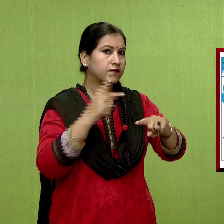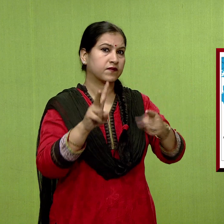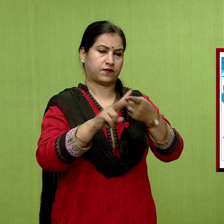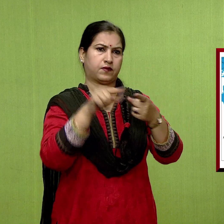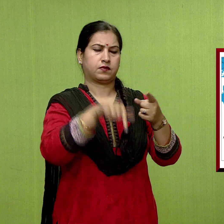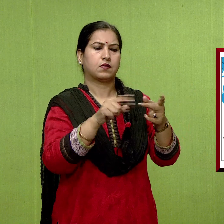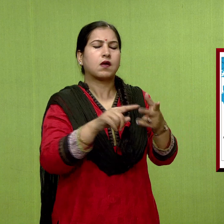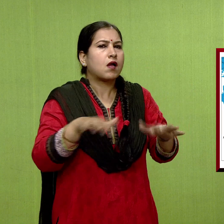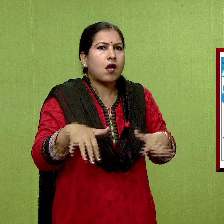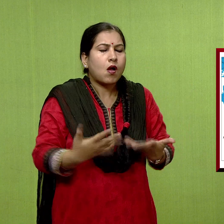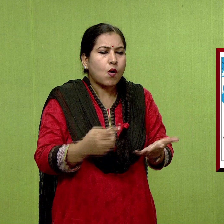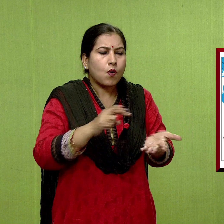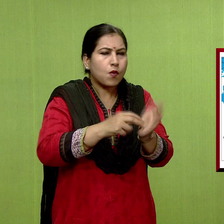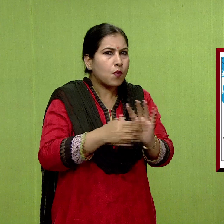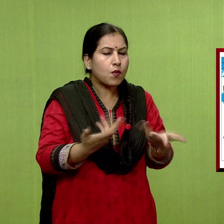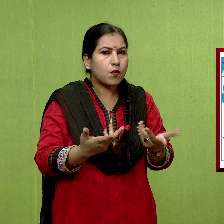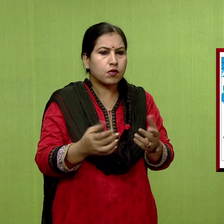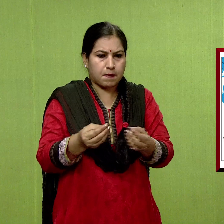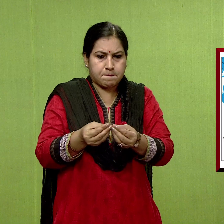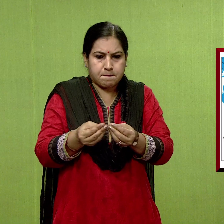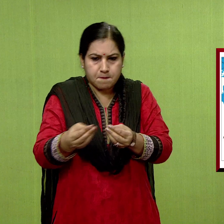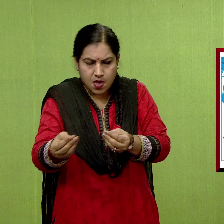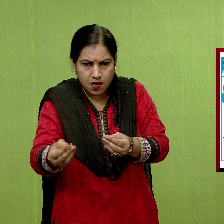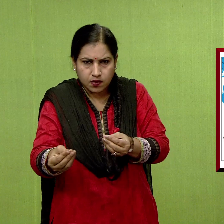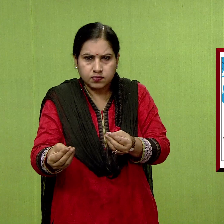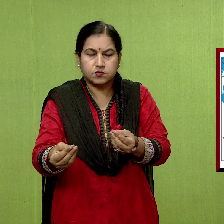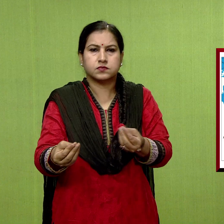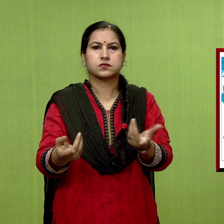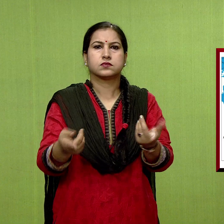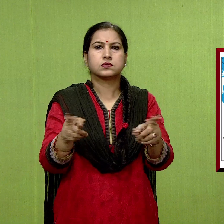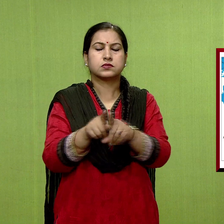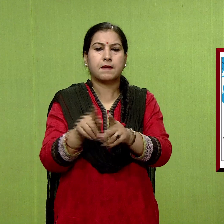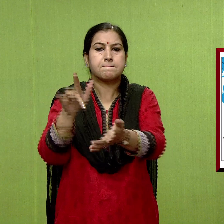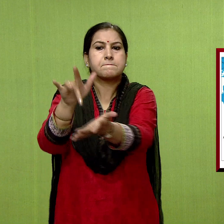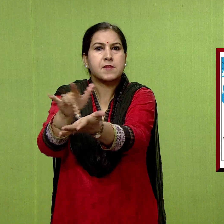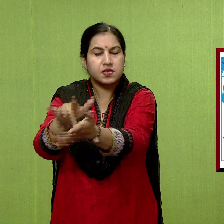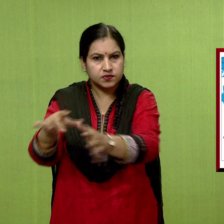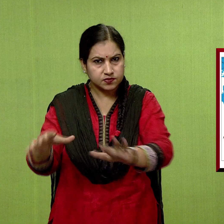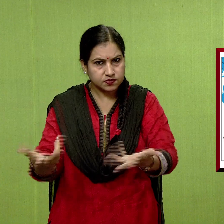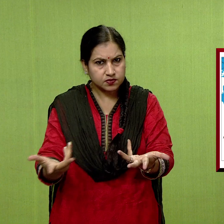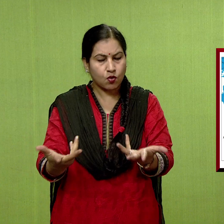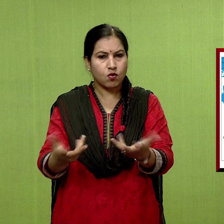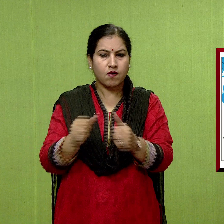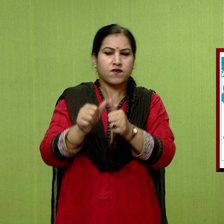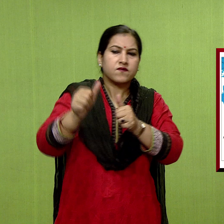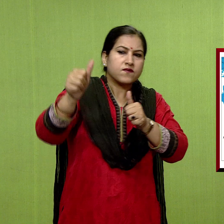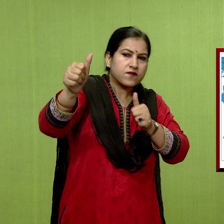Relative location depends upon point of references. For example, near some